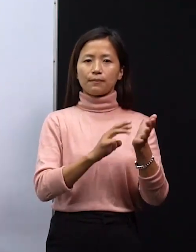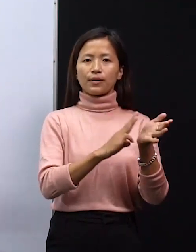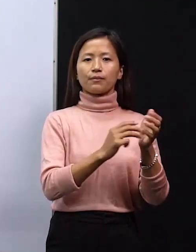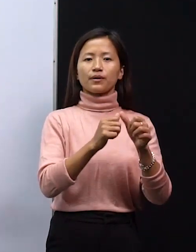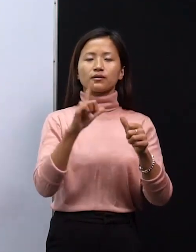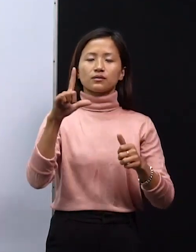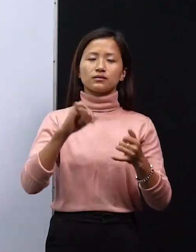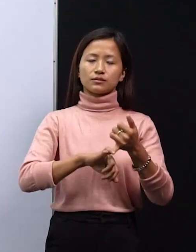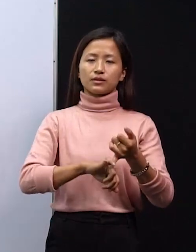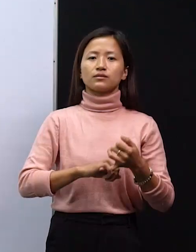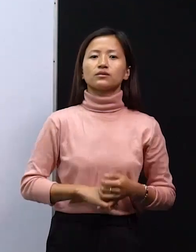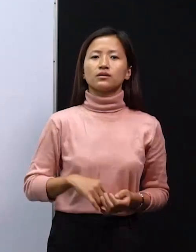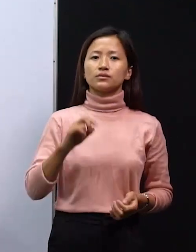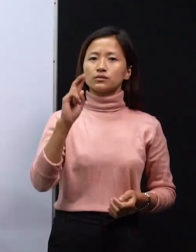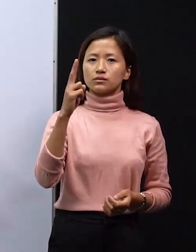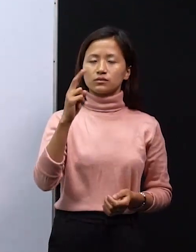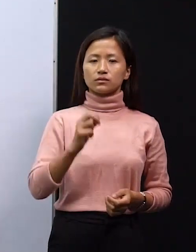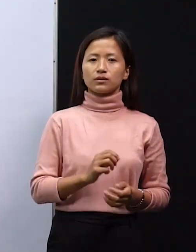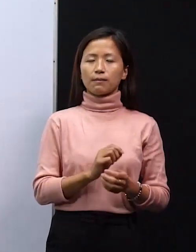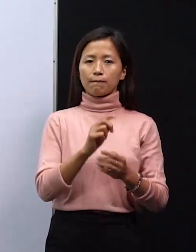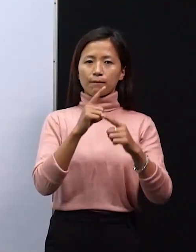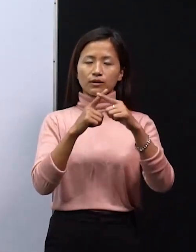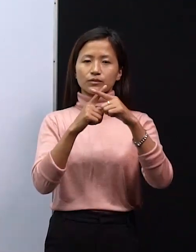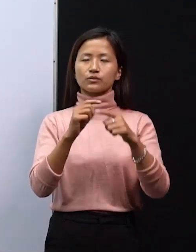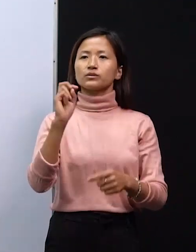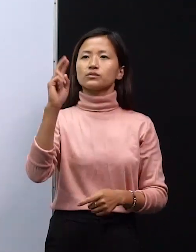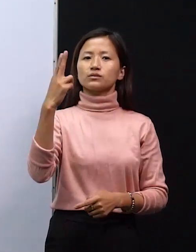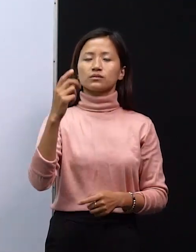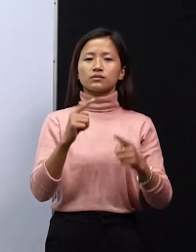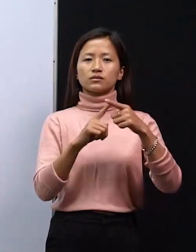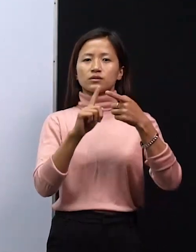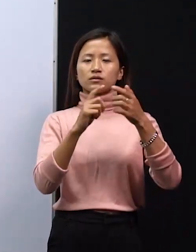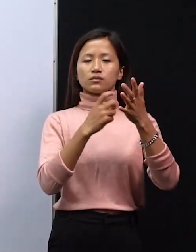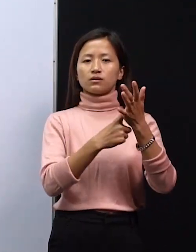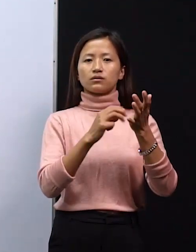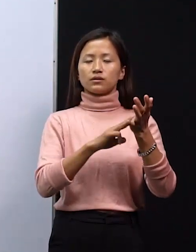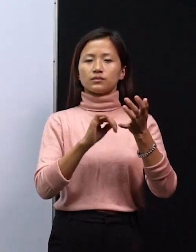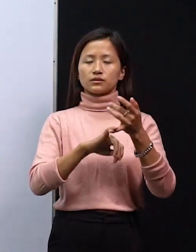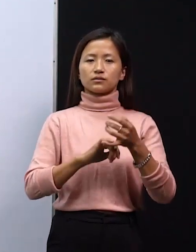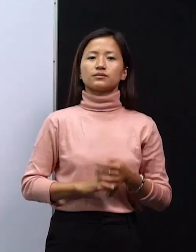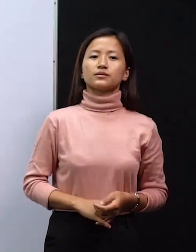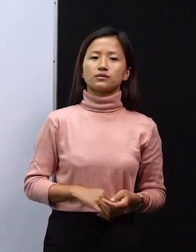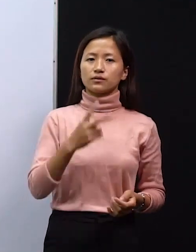those expressions with two terms. Alright, so let's look at the first question.